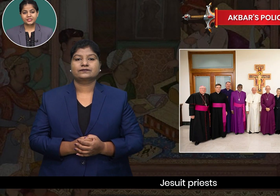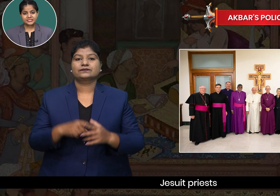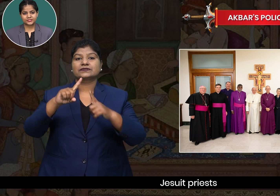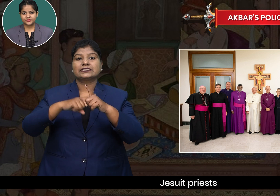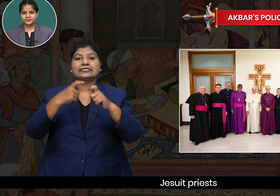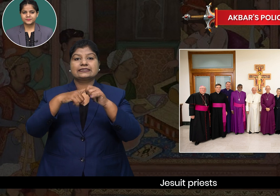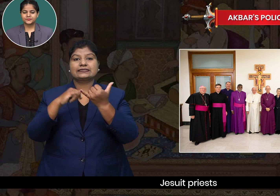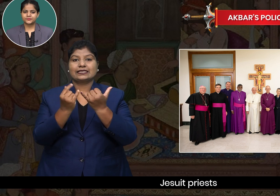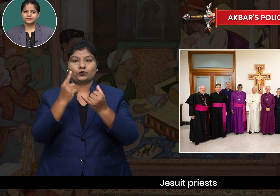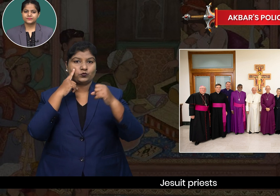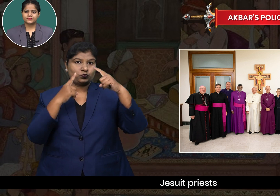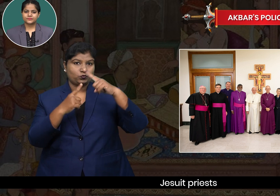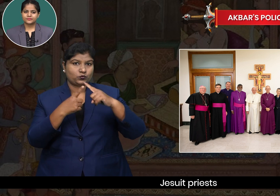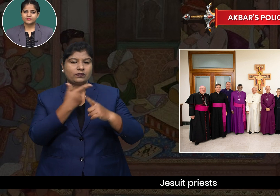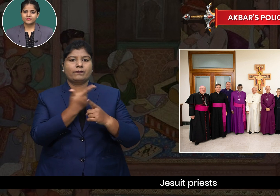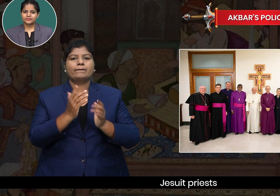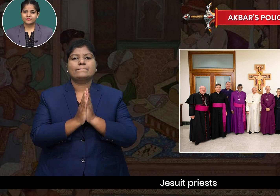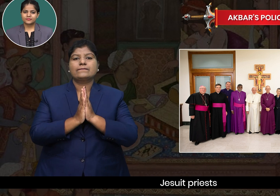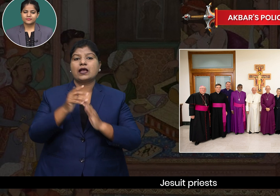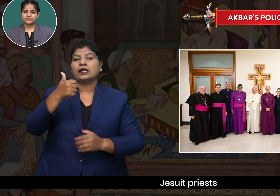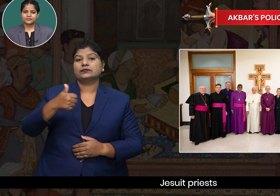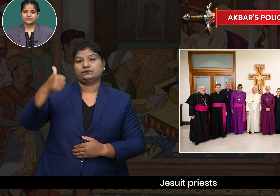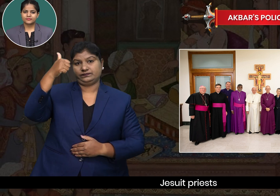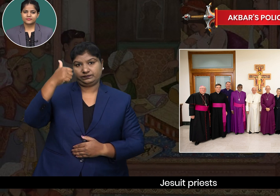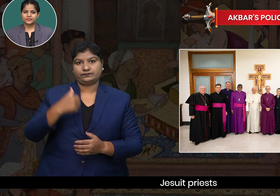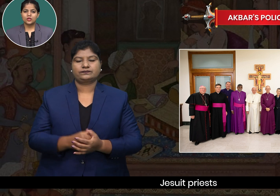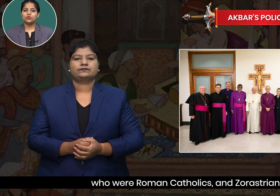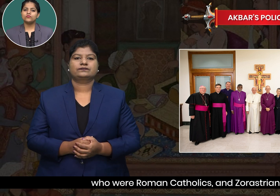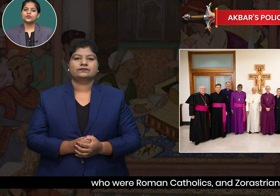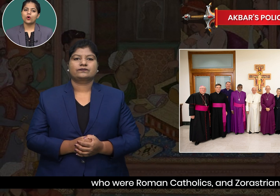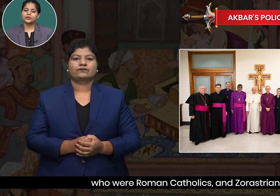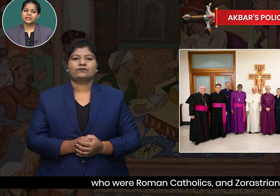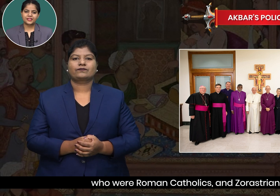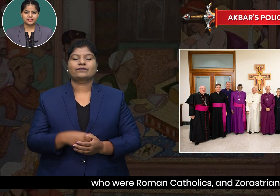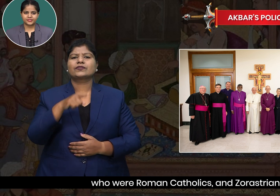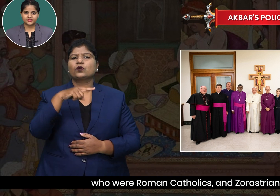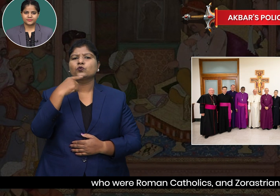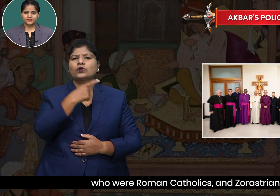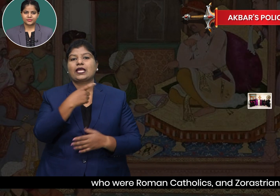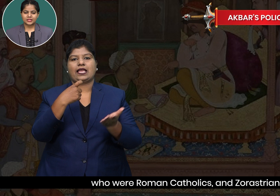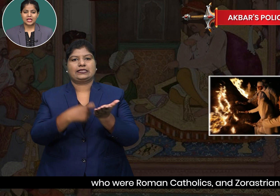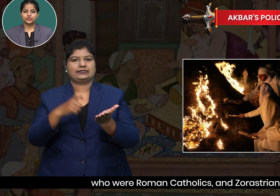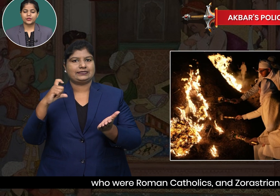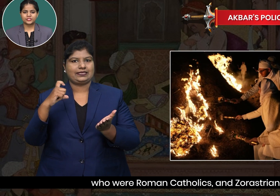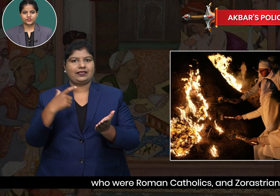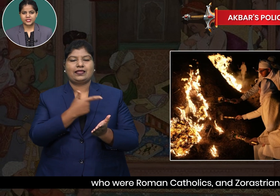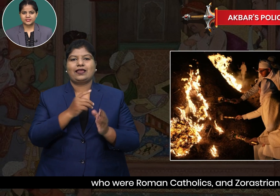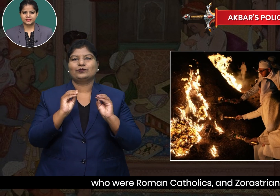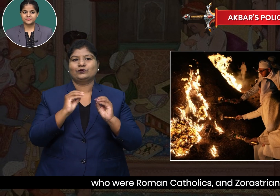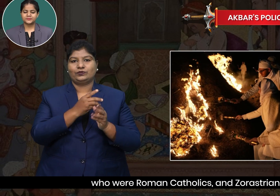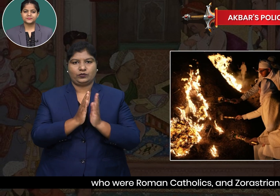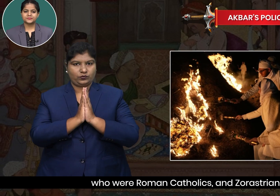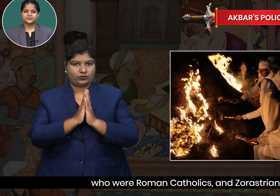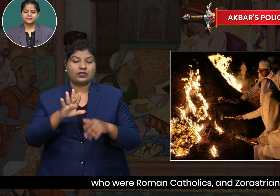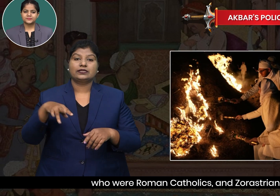Jesuit priests, who were Roman Catholics, and